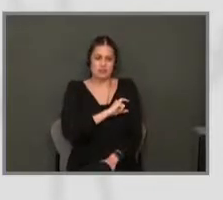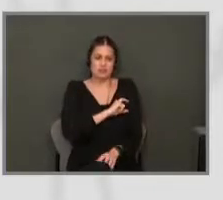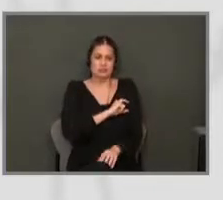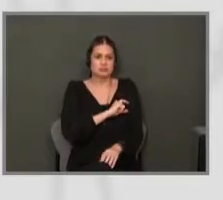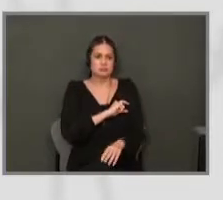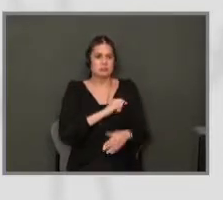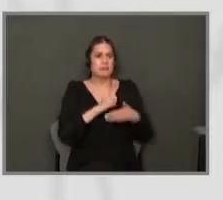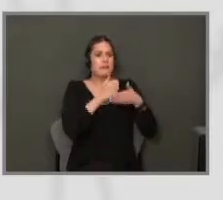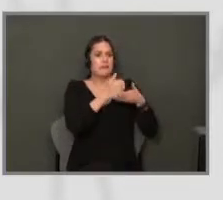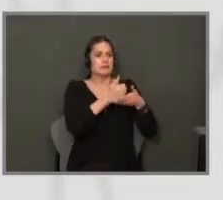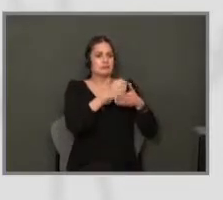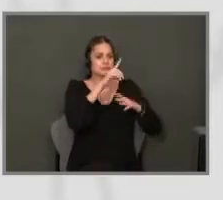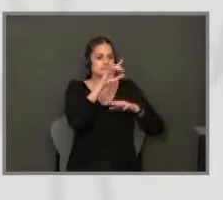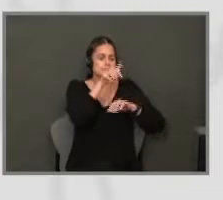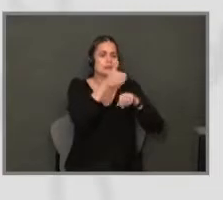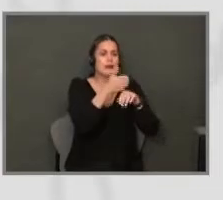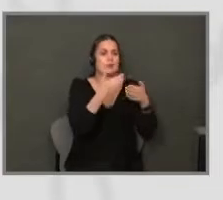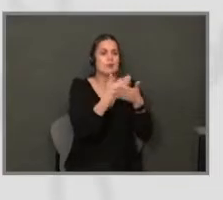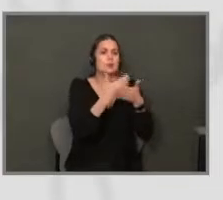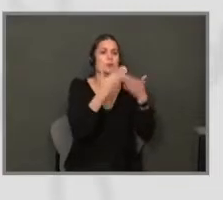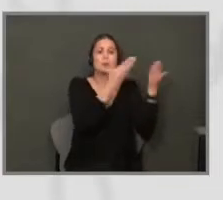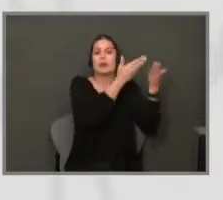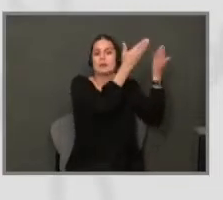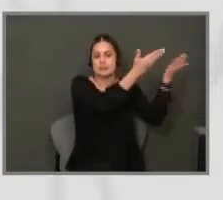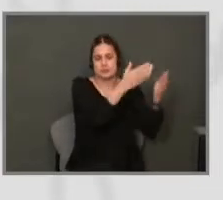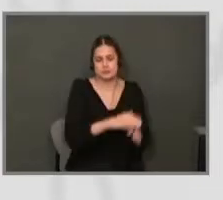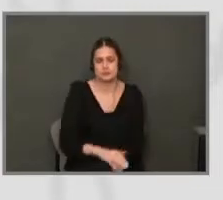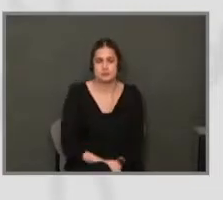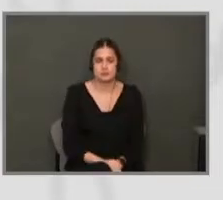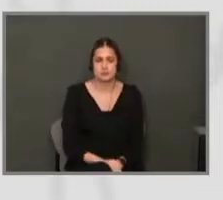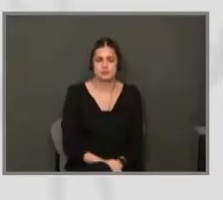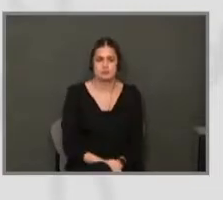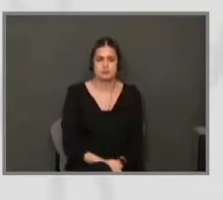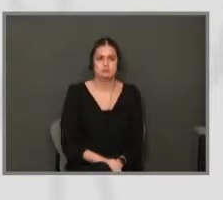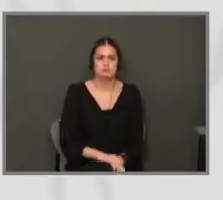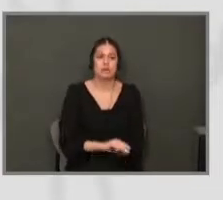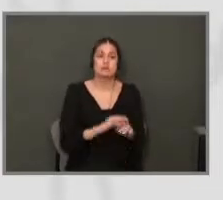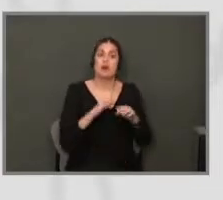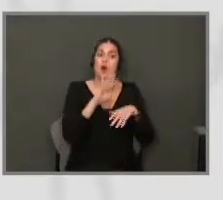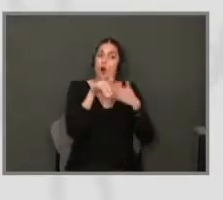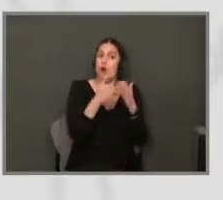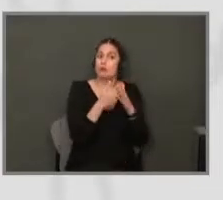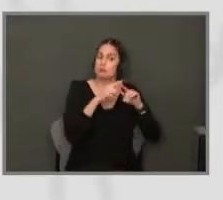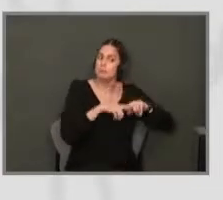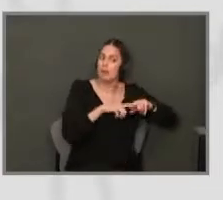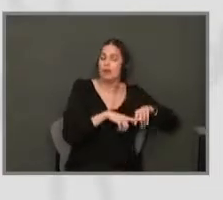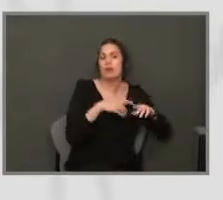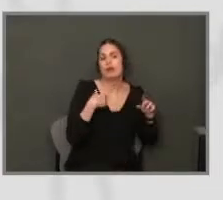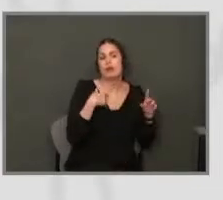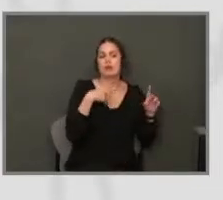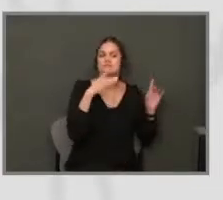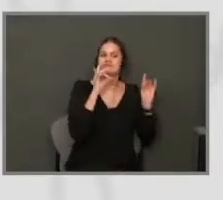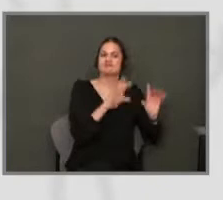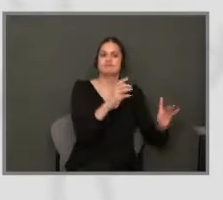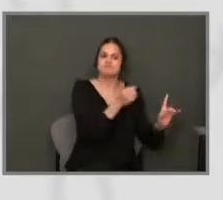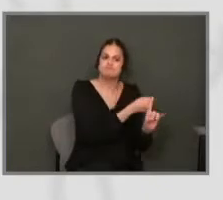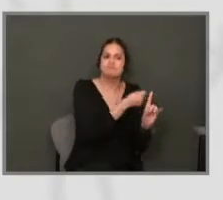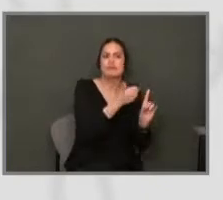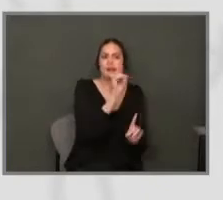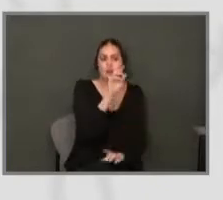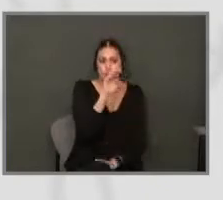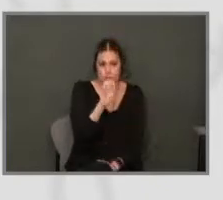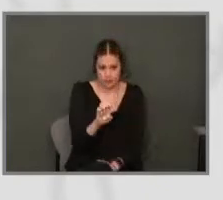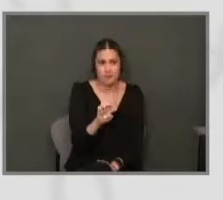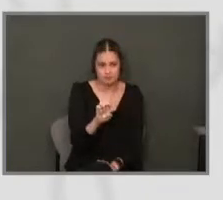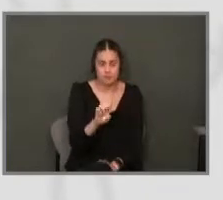implement those recommendations. It's all on violent crime. It's not property crime. It's violent crime, and it's